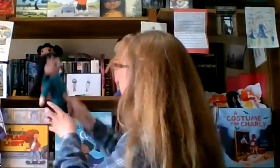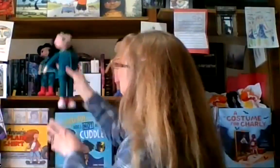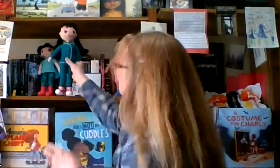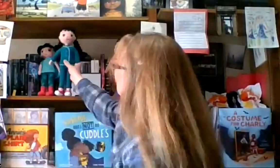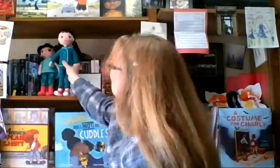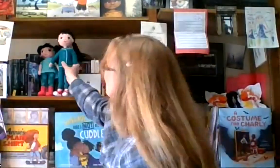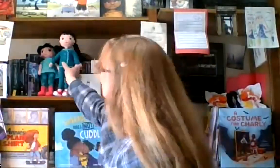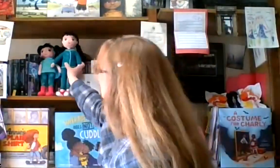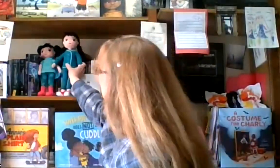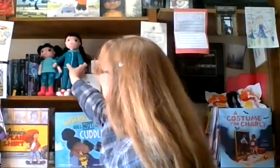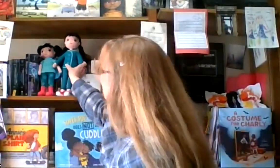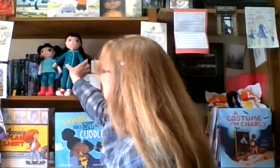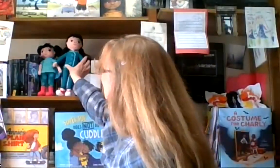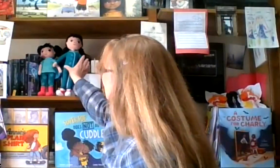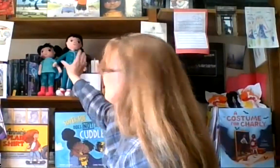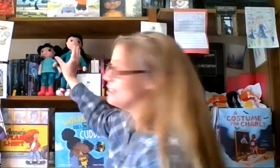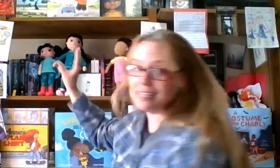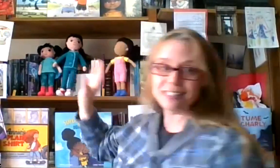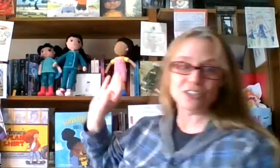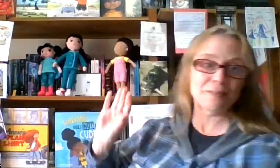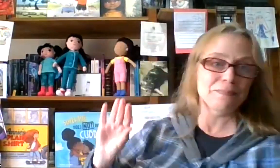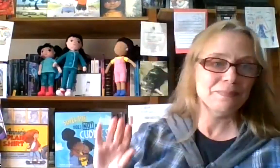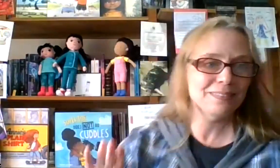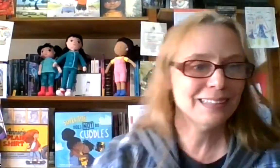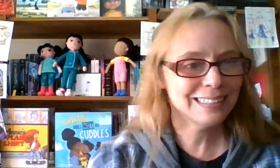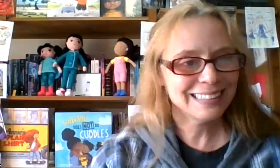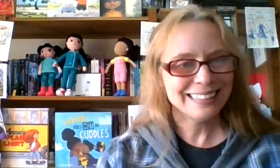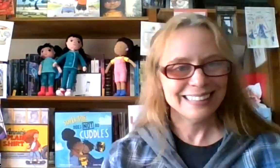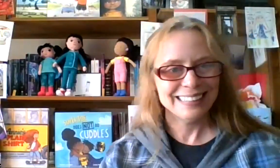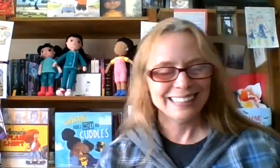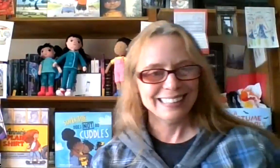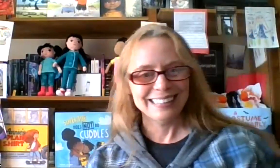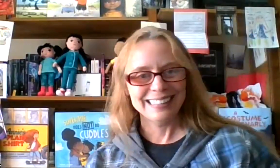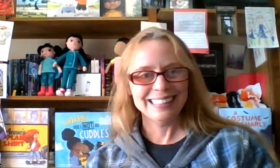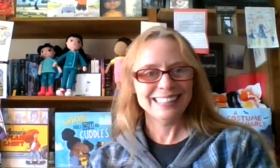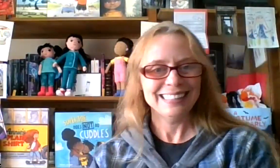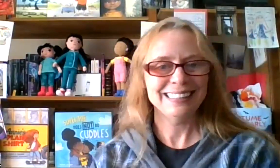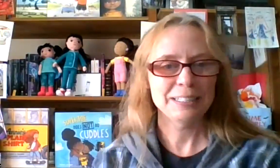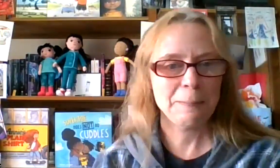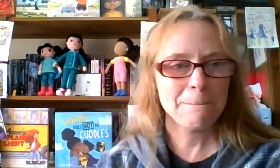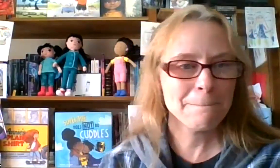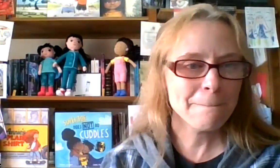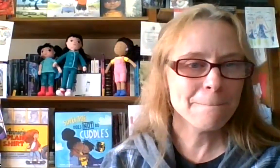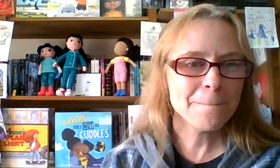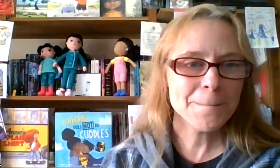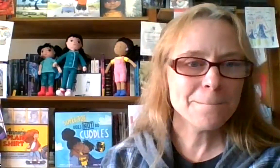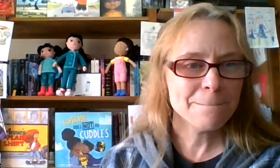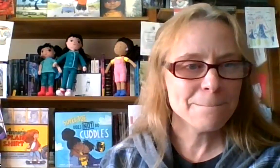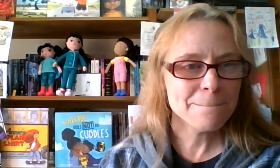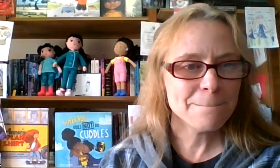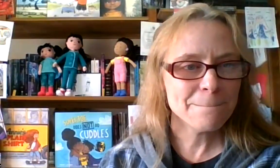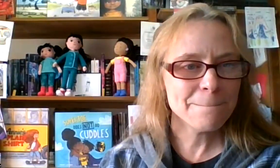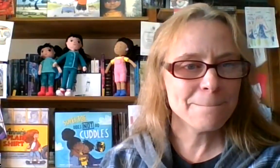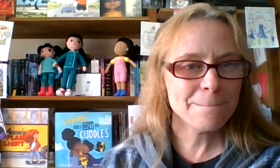out about her from her. So I she does think a fantastic job. for the boys and girls listening, when you hear people say that